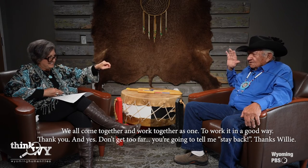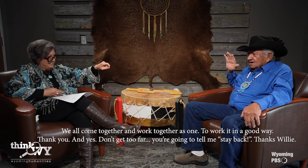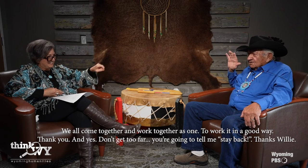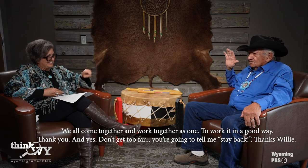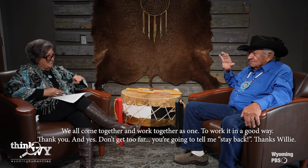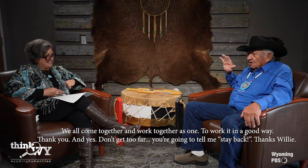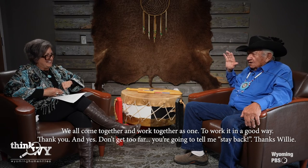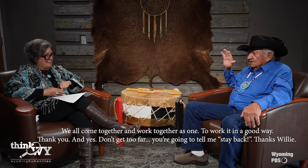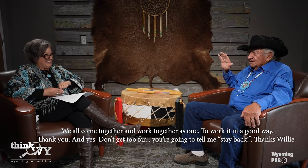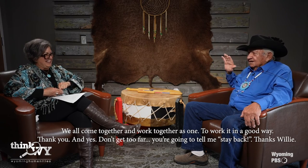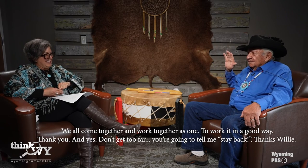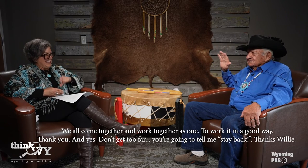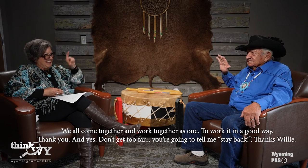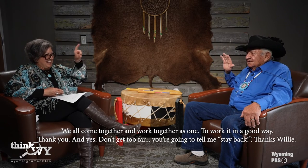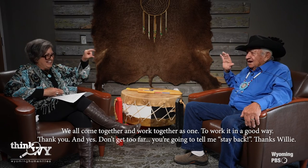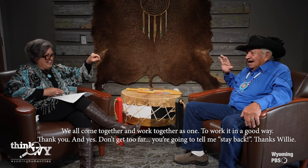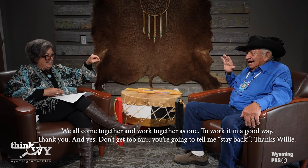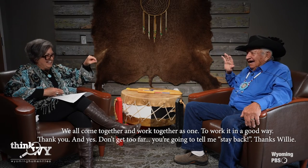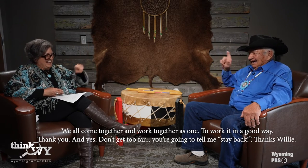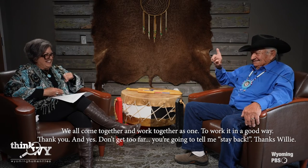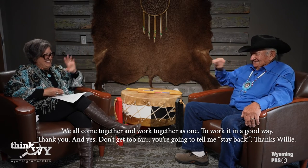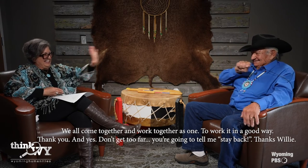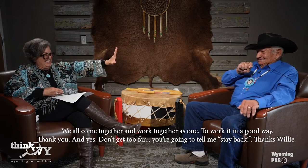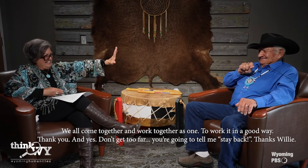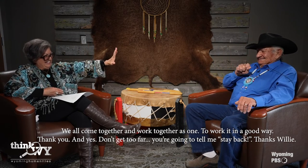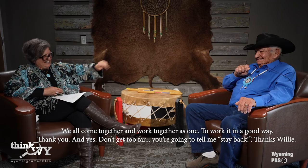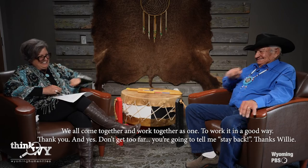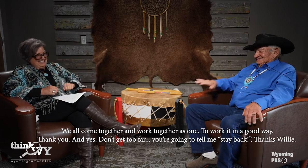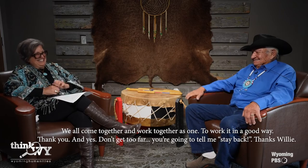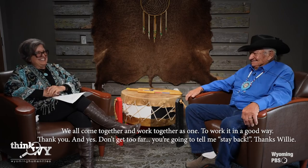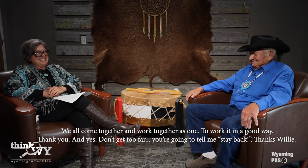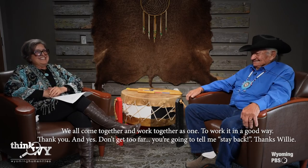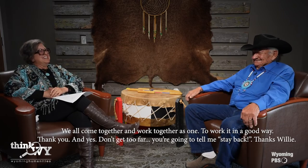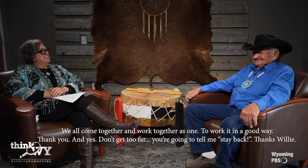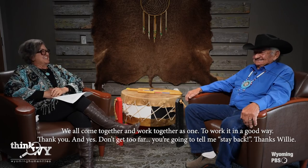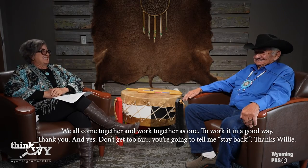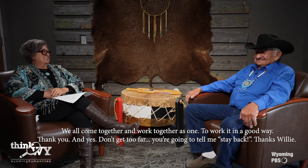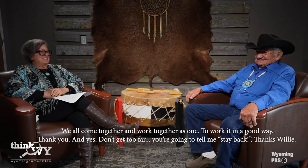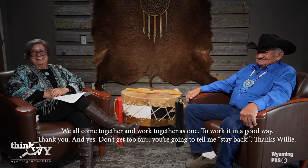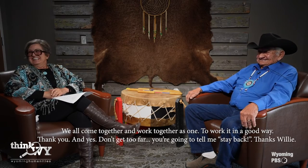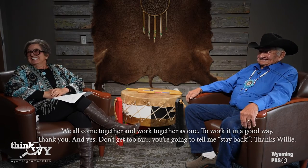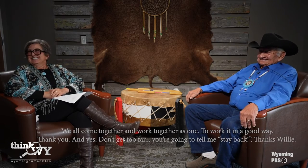get too far. You're going to tell me stay back. Thanks, Willie.